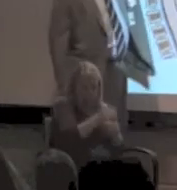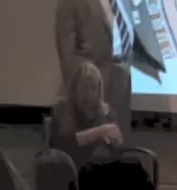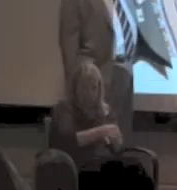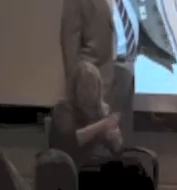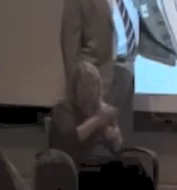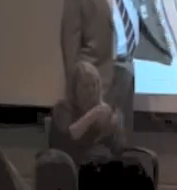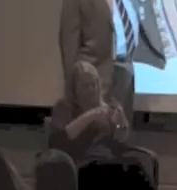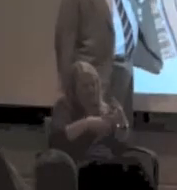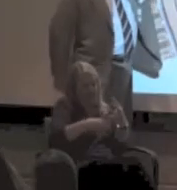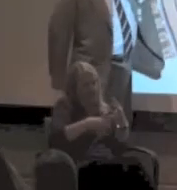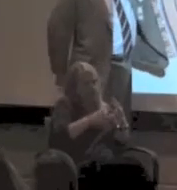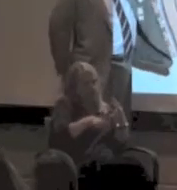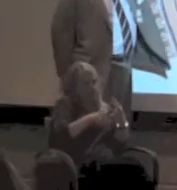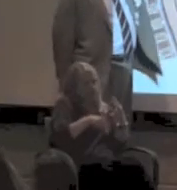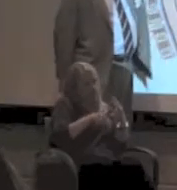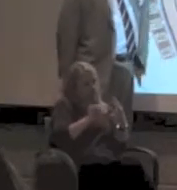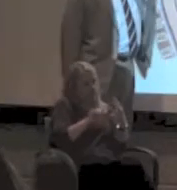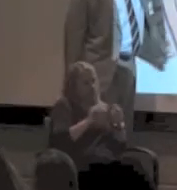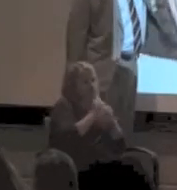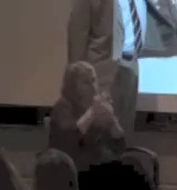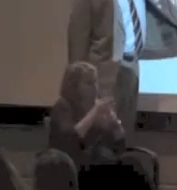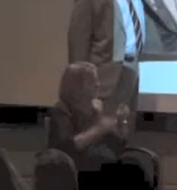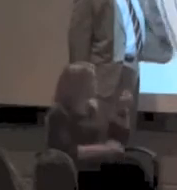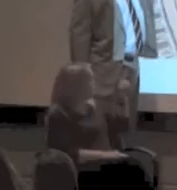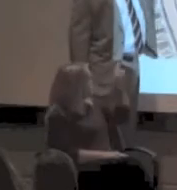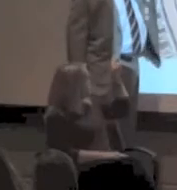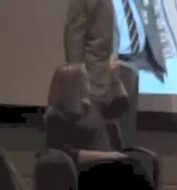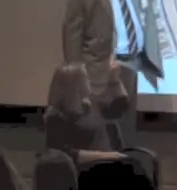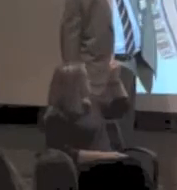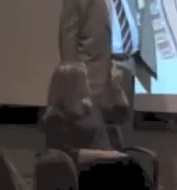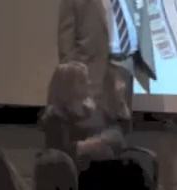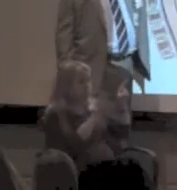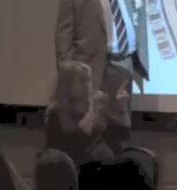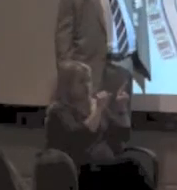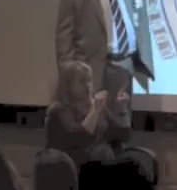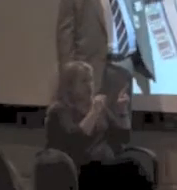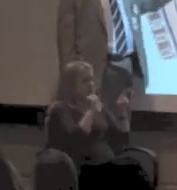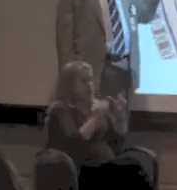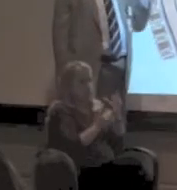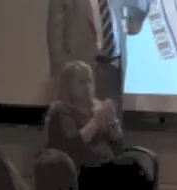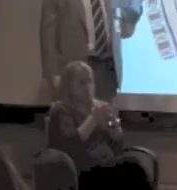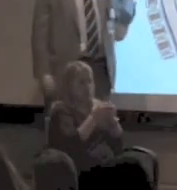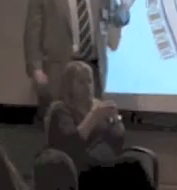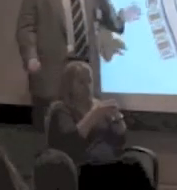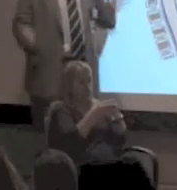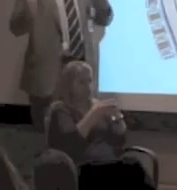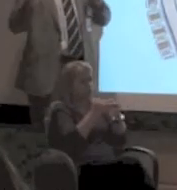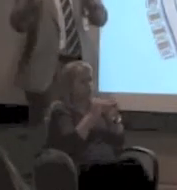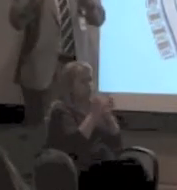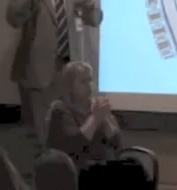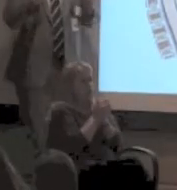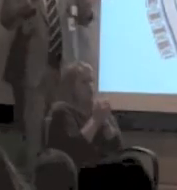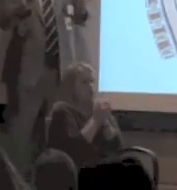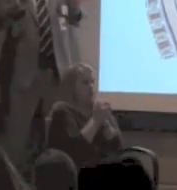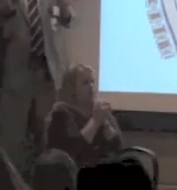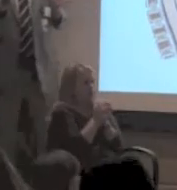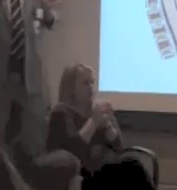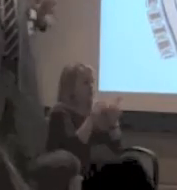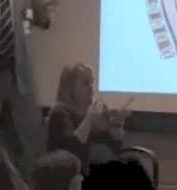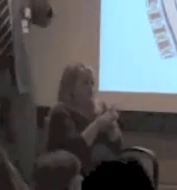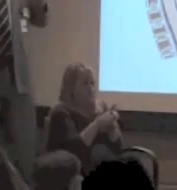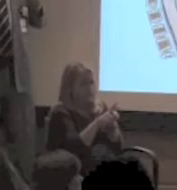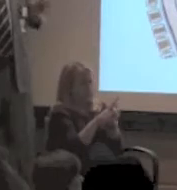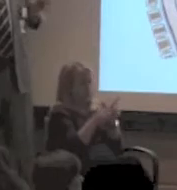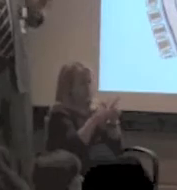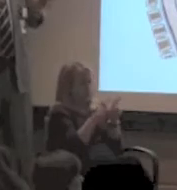at the bottom is causing this posterior fossa to not grow enough, and so it's small, and so you're ramming the same amount of